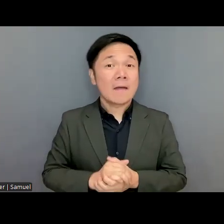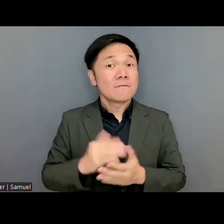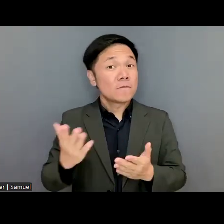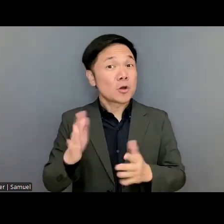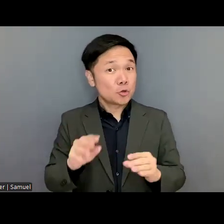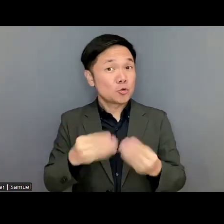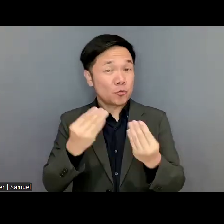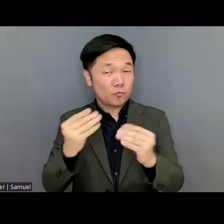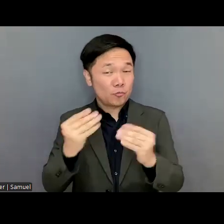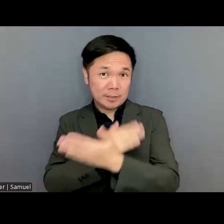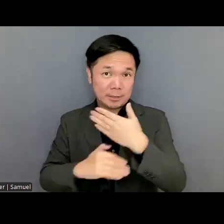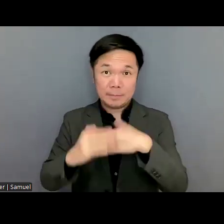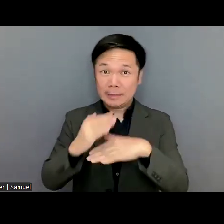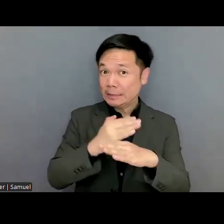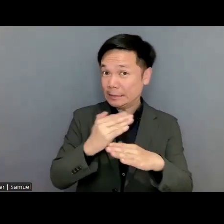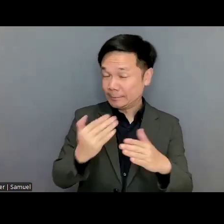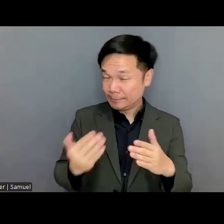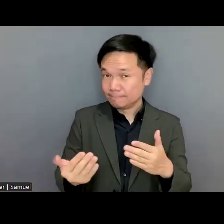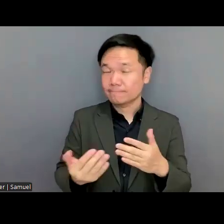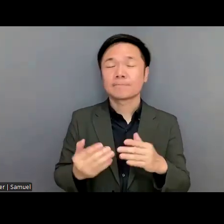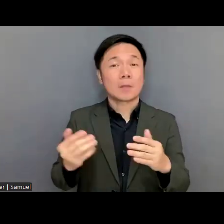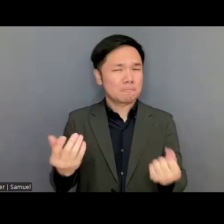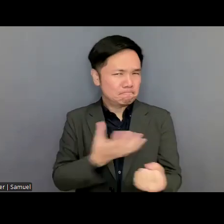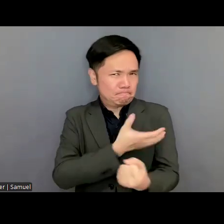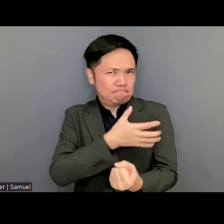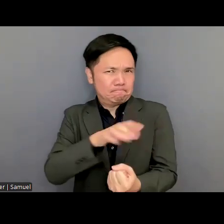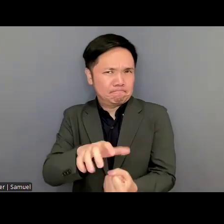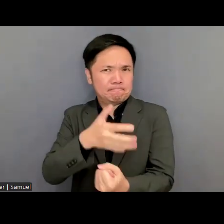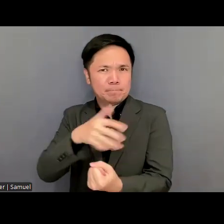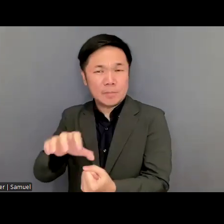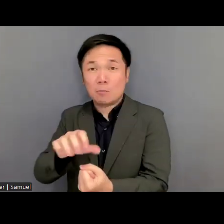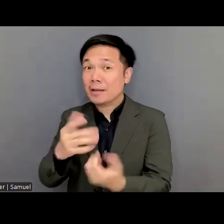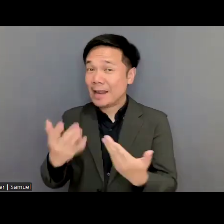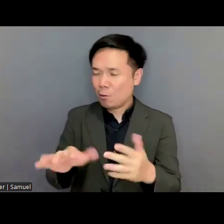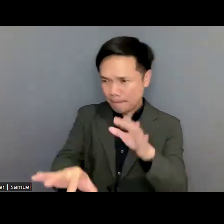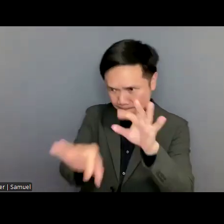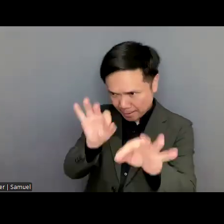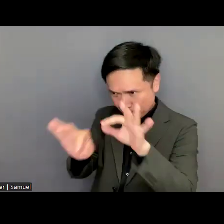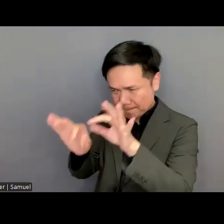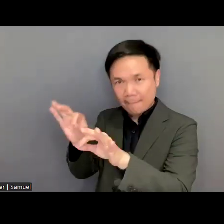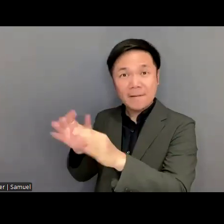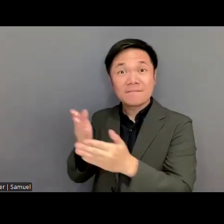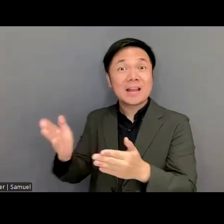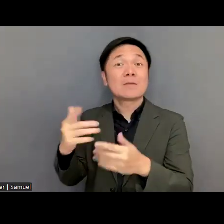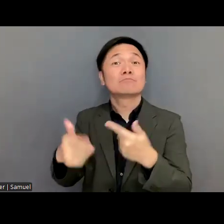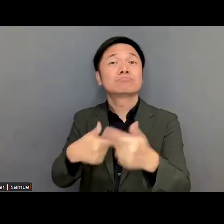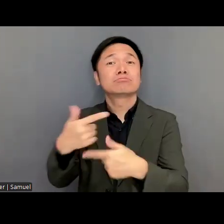especially the ones who will be selected, because now they is in the selection process. As soon as